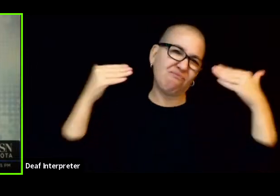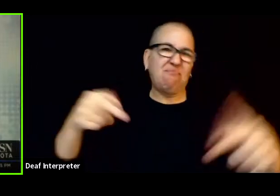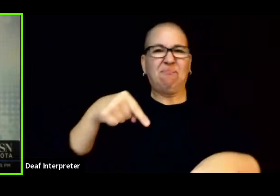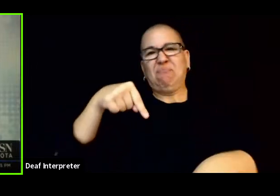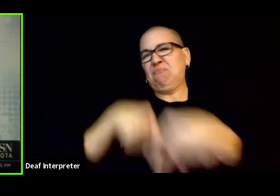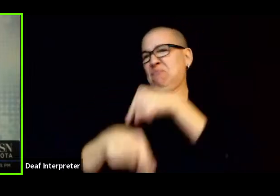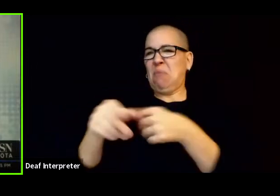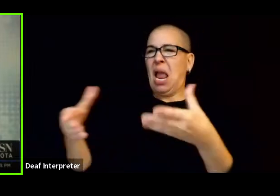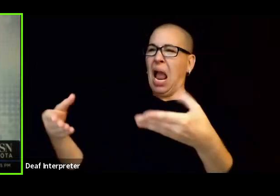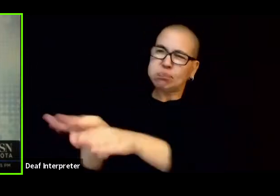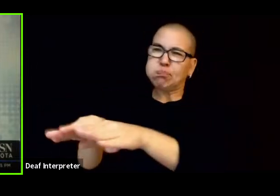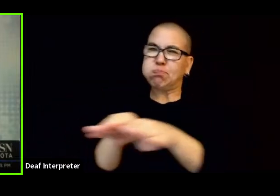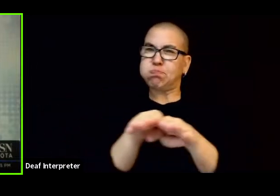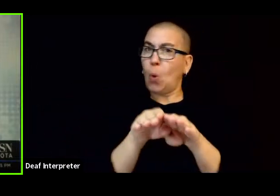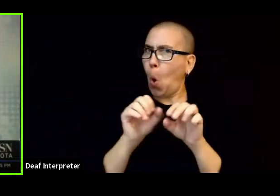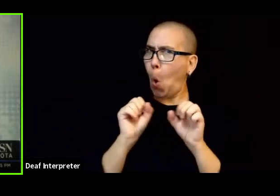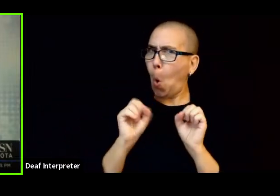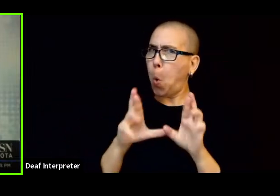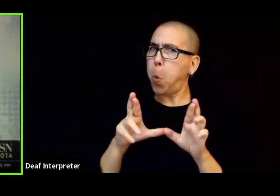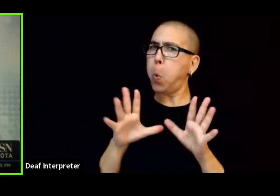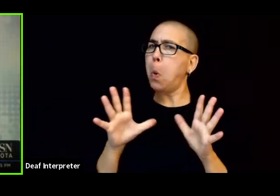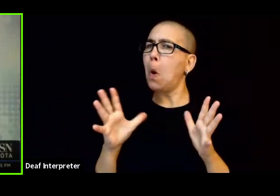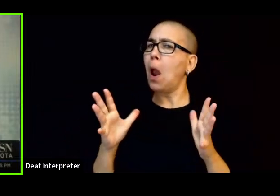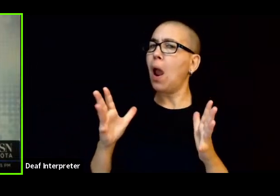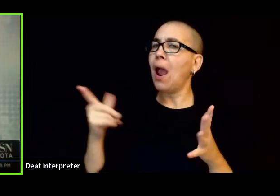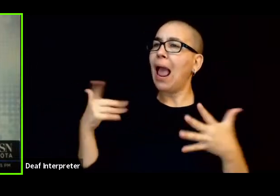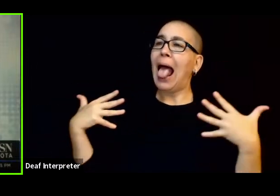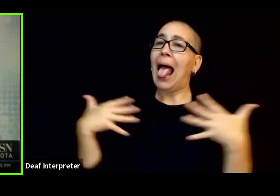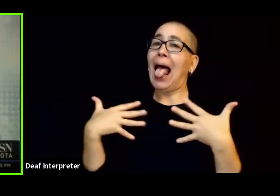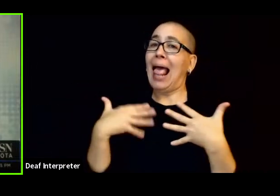won't actually abide by them this time around? How is it not